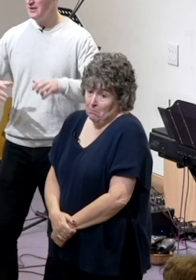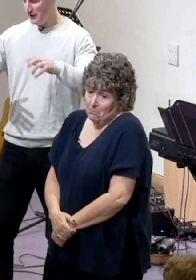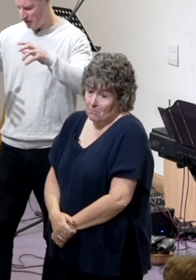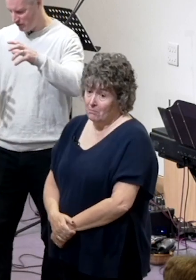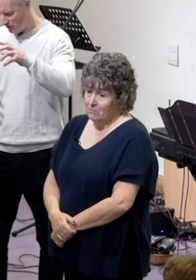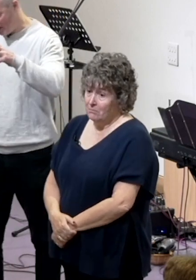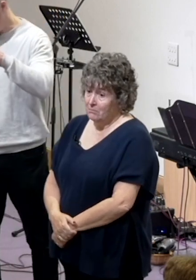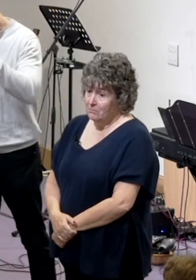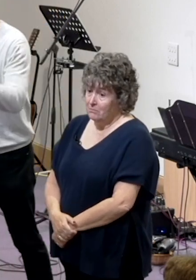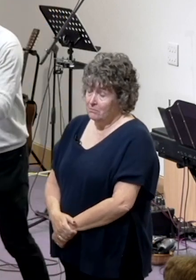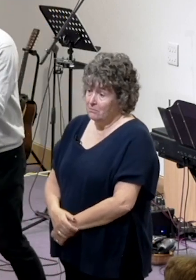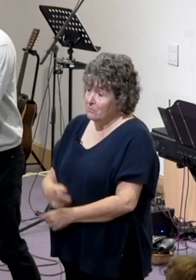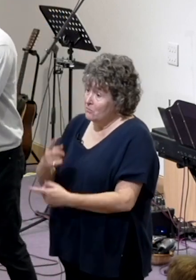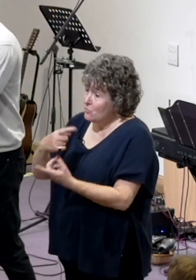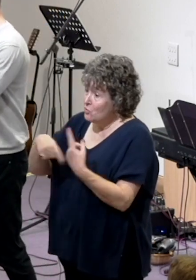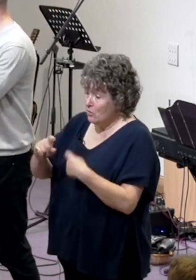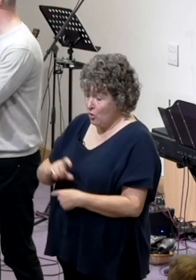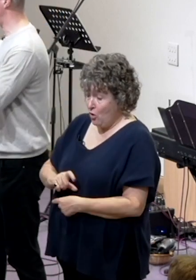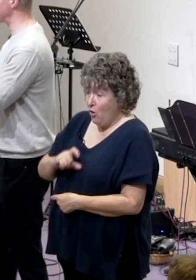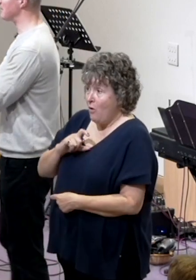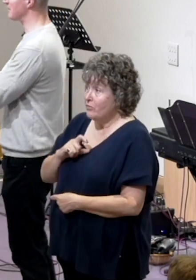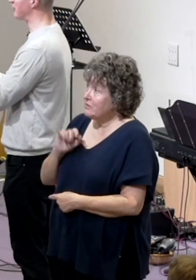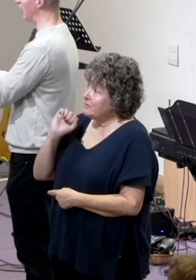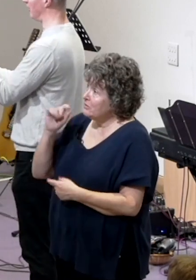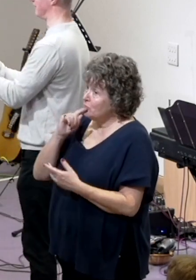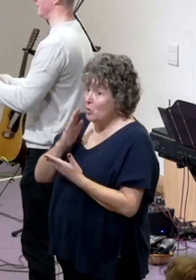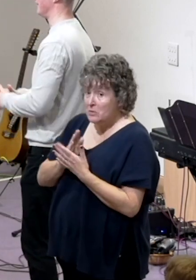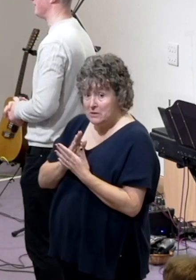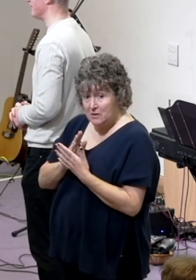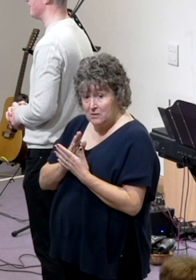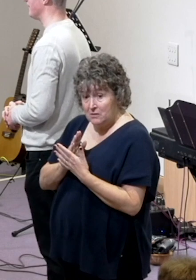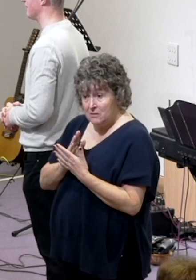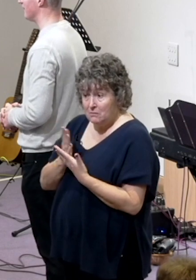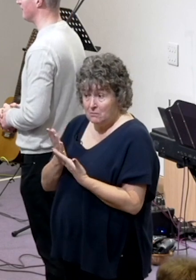Do we have confidence in the promises of God?